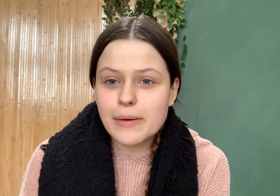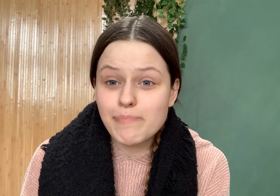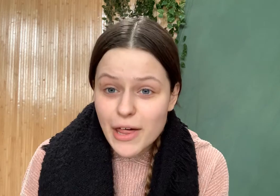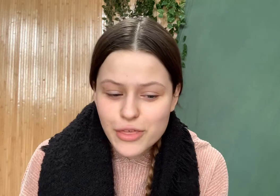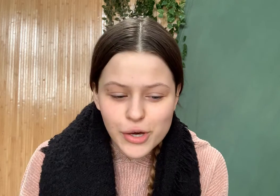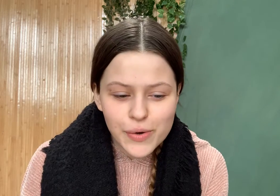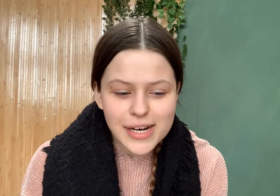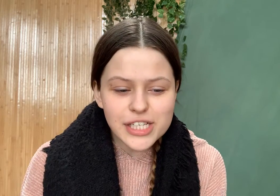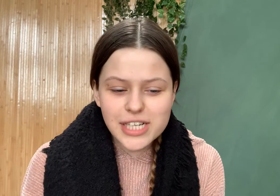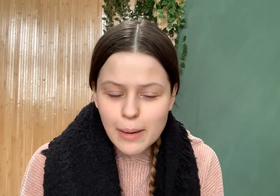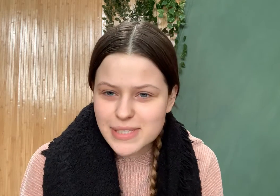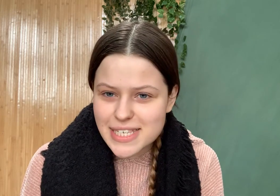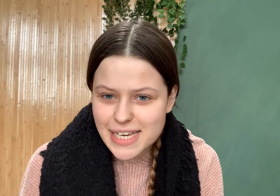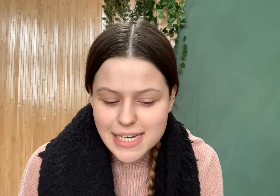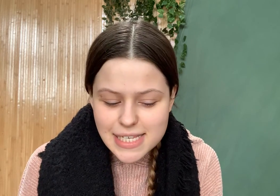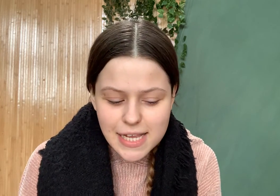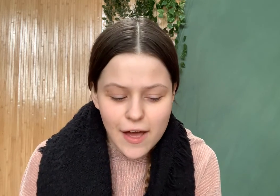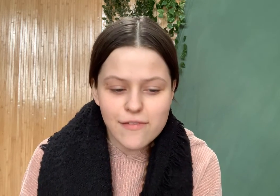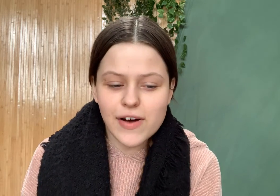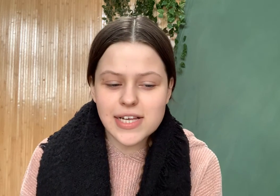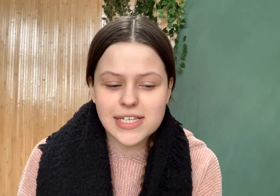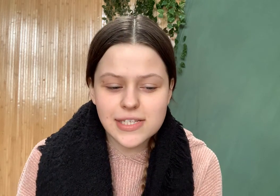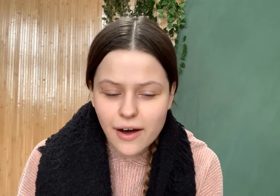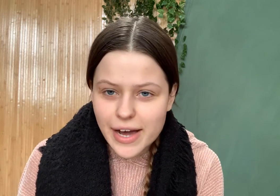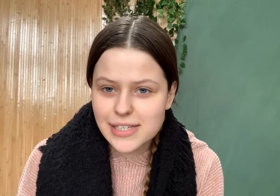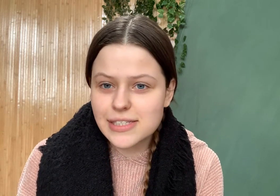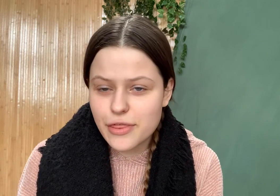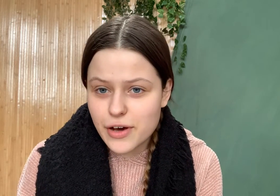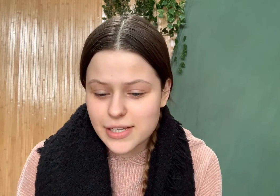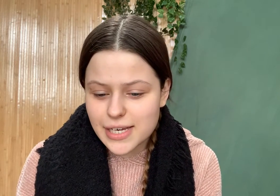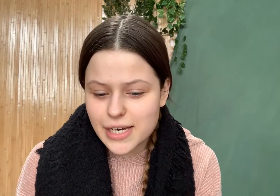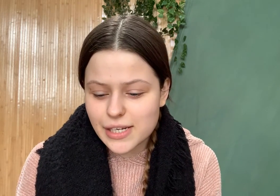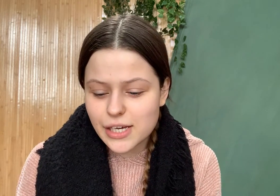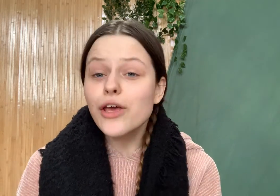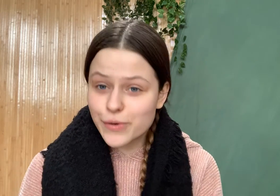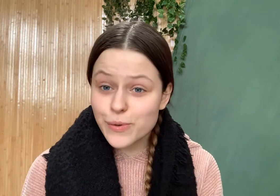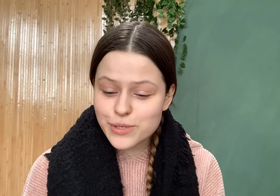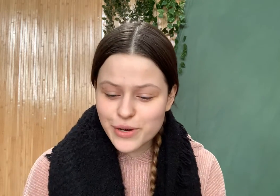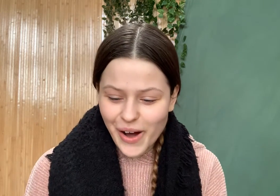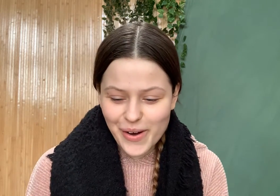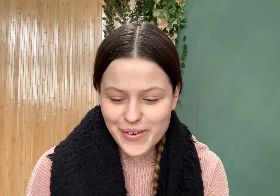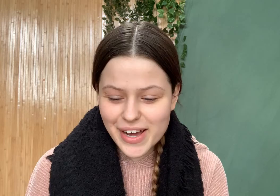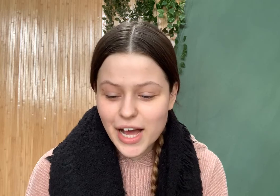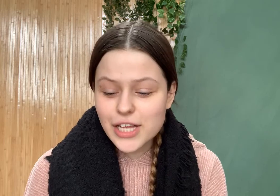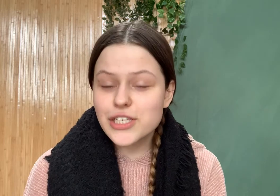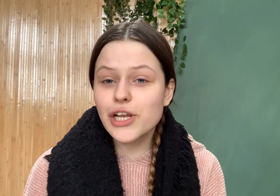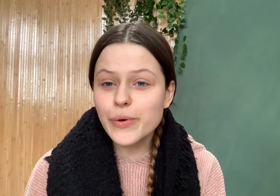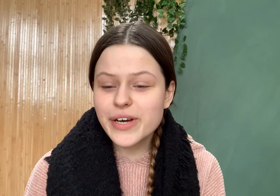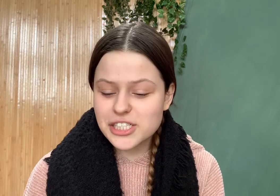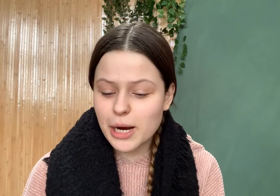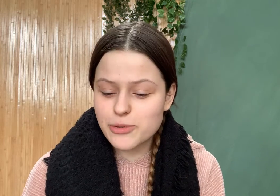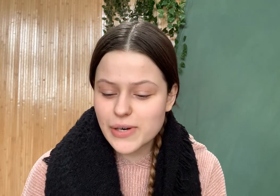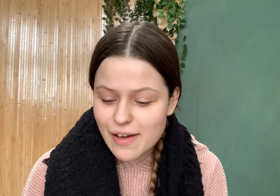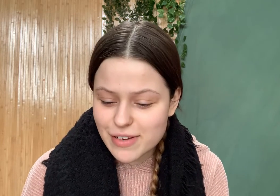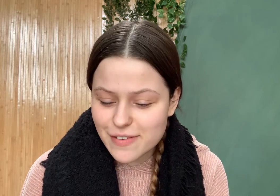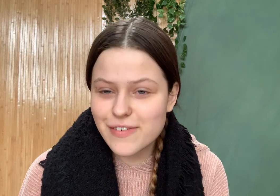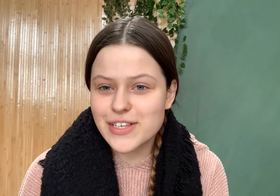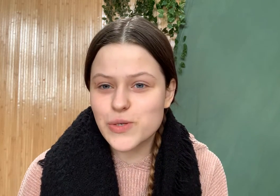to Matthew chapter 6, verse 9 to 13. You can also go to Luke chapter 11, verses